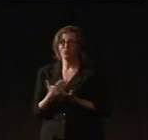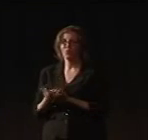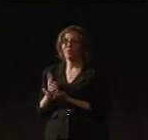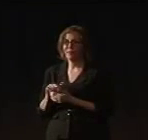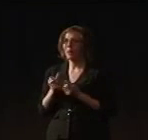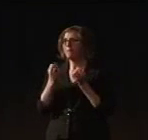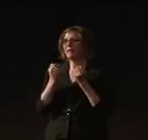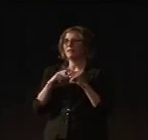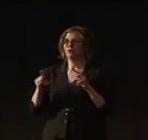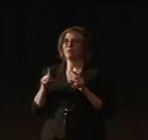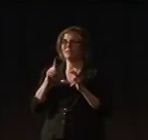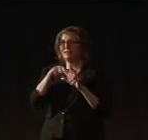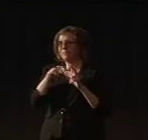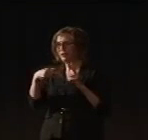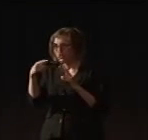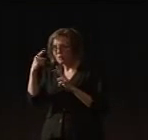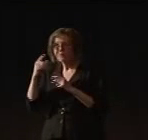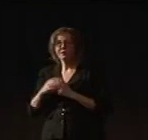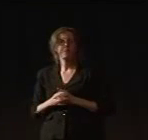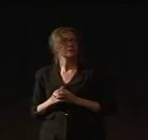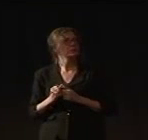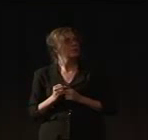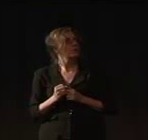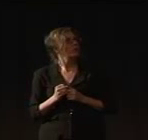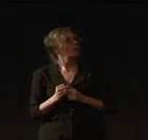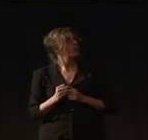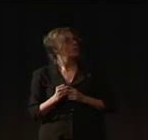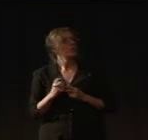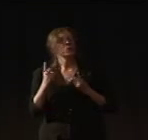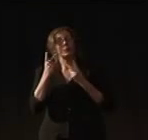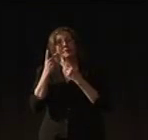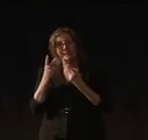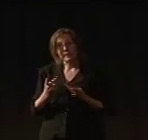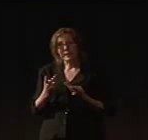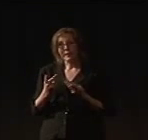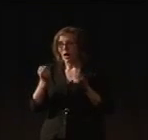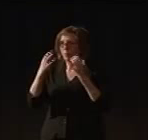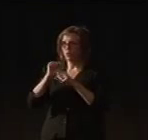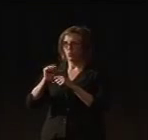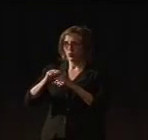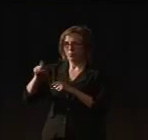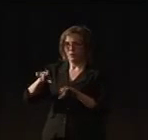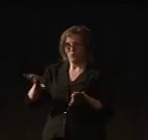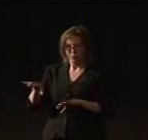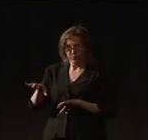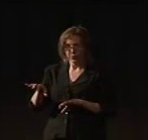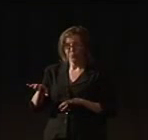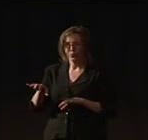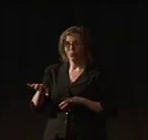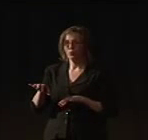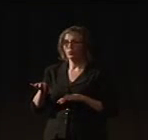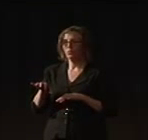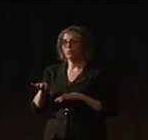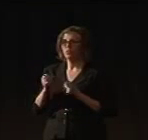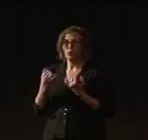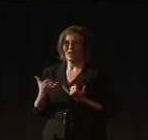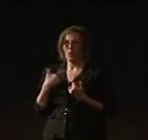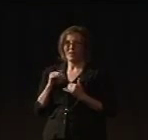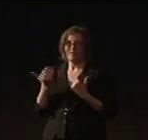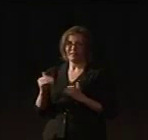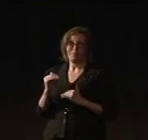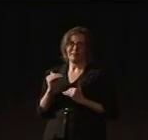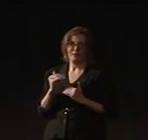with reenactment and artist, because you see the work which has to be done in order to reduce the numbers of dimension. To